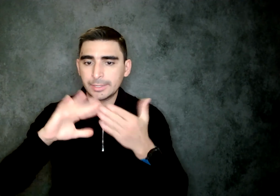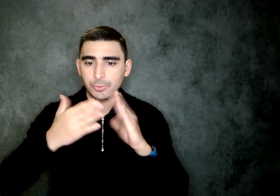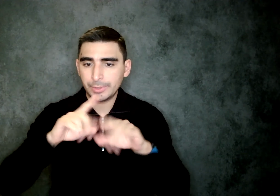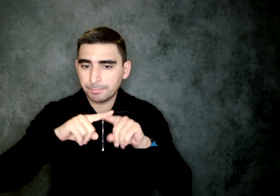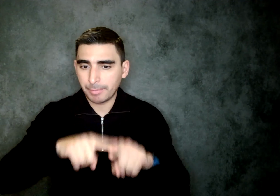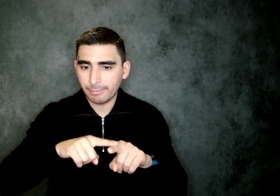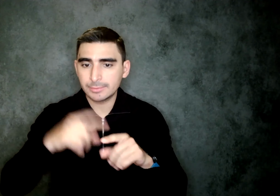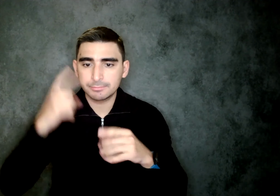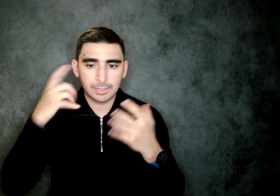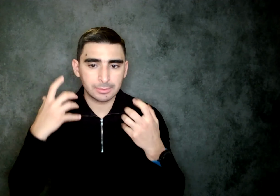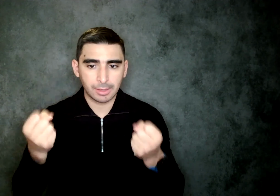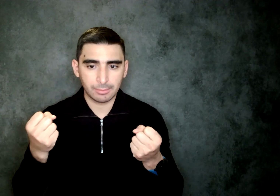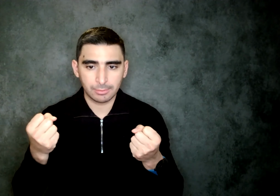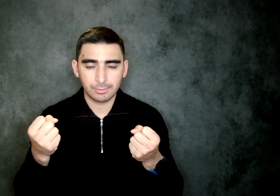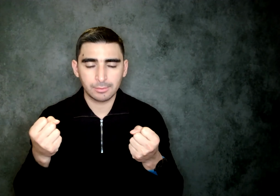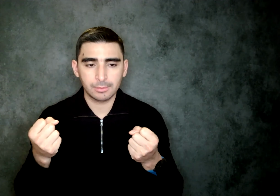mental health,